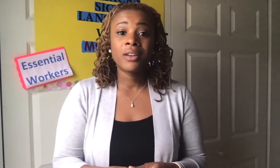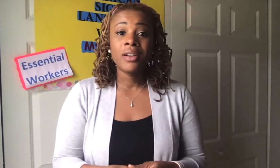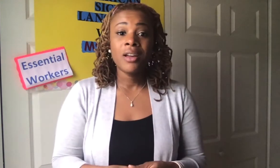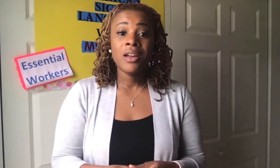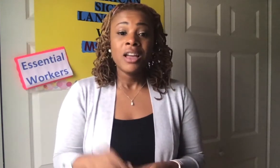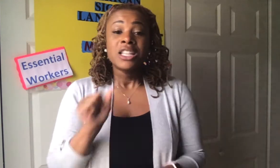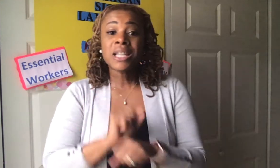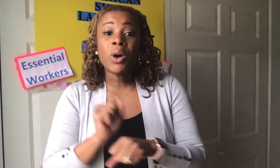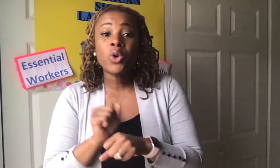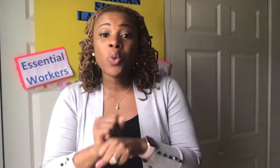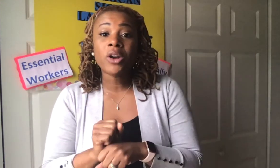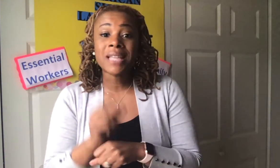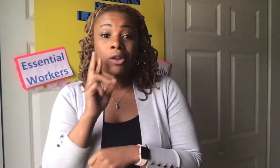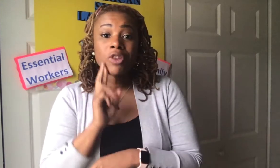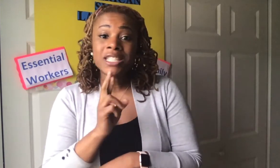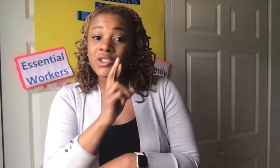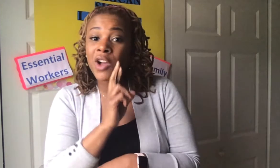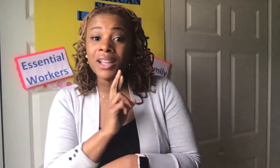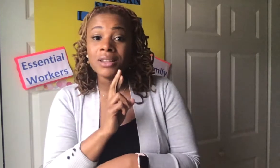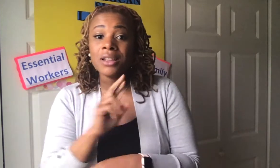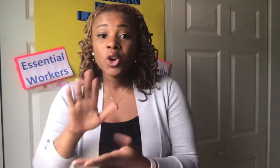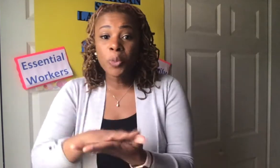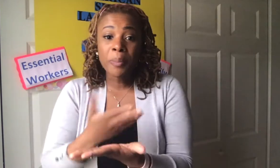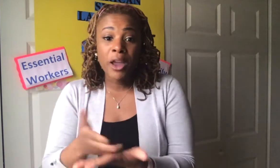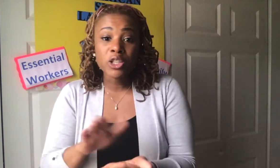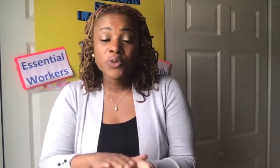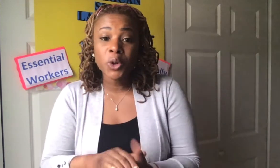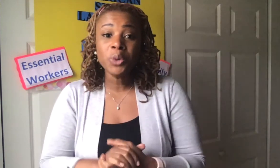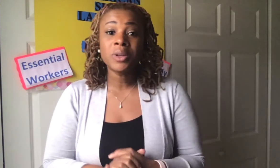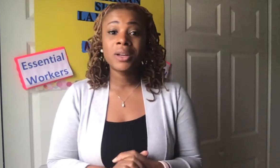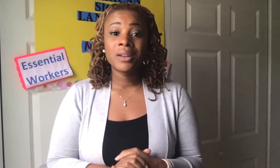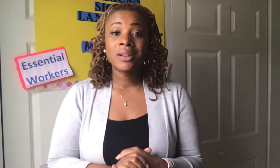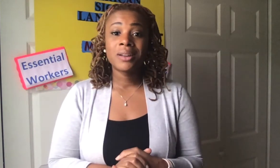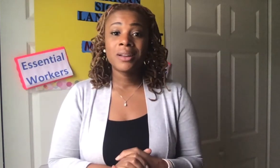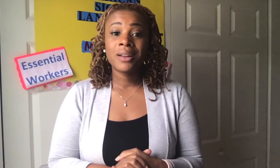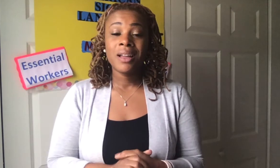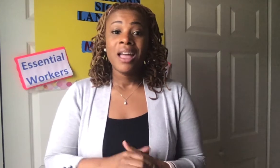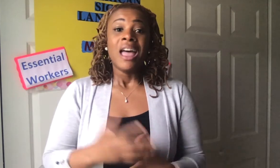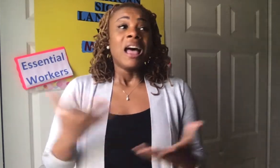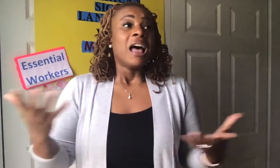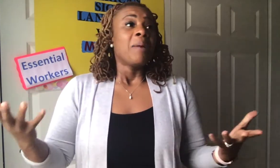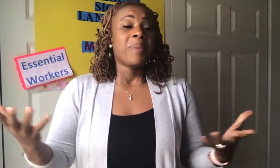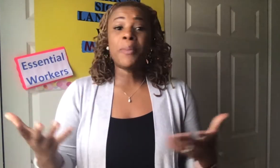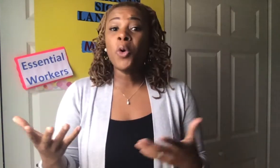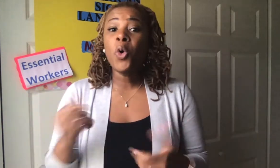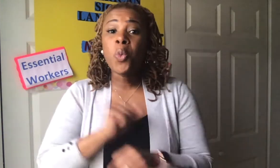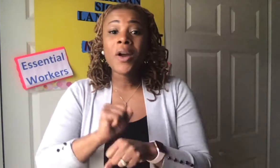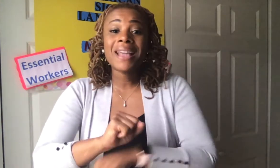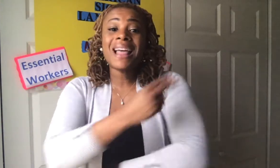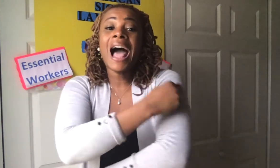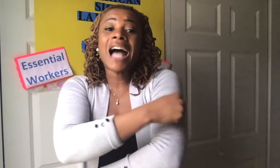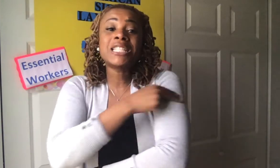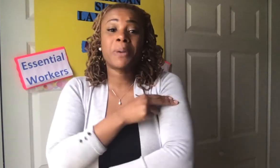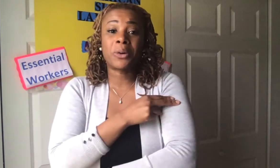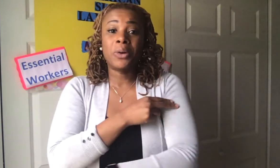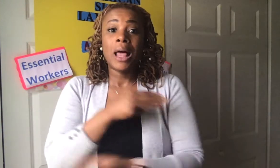someone who works at a restaurant, who prepares food, People who work at the hospital,